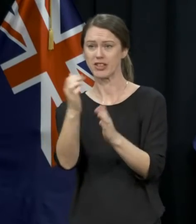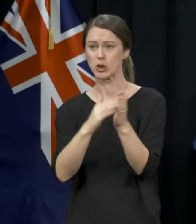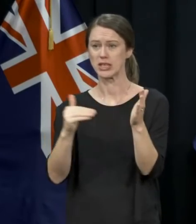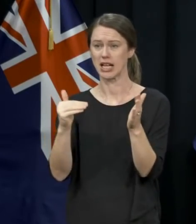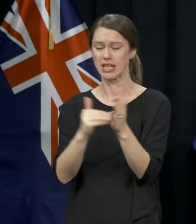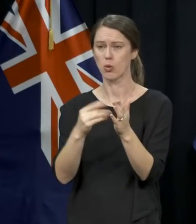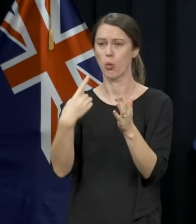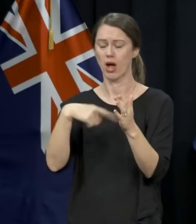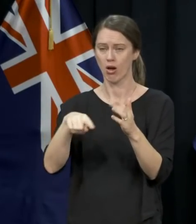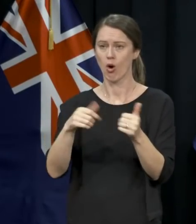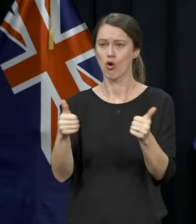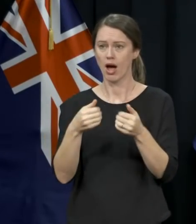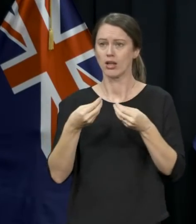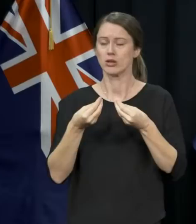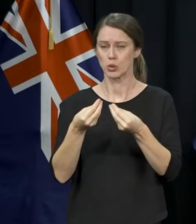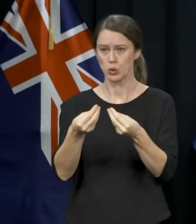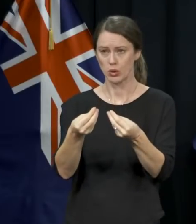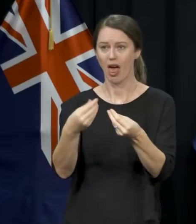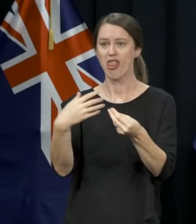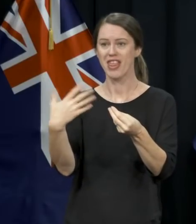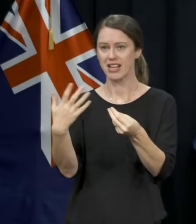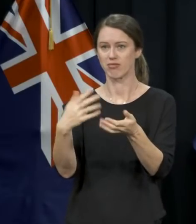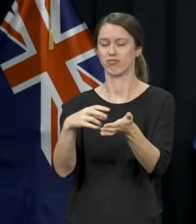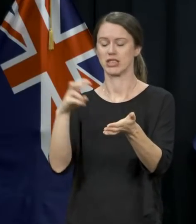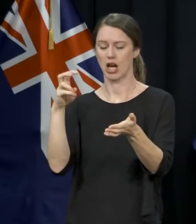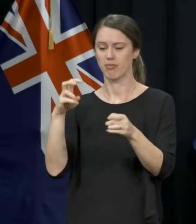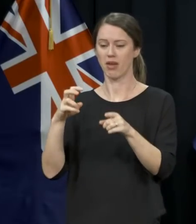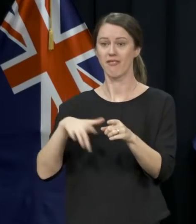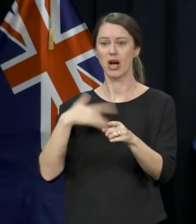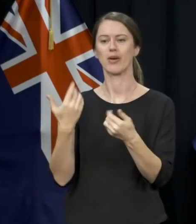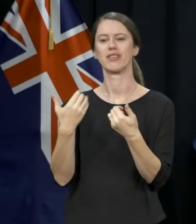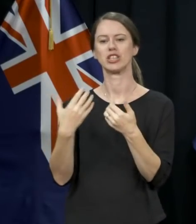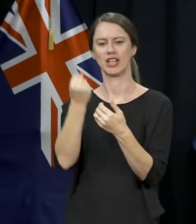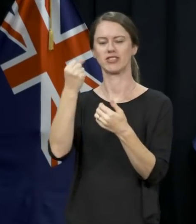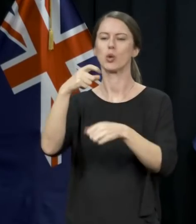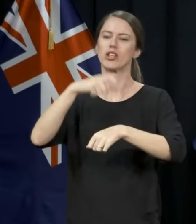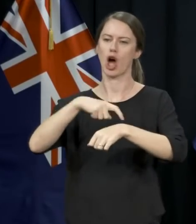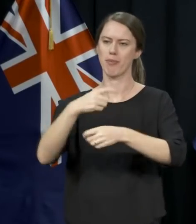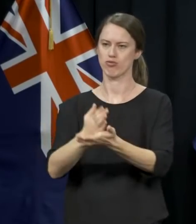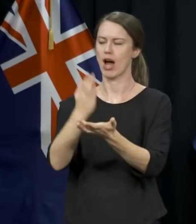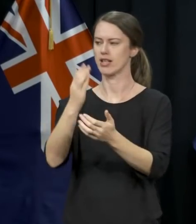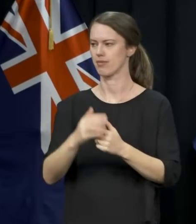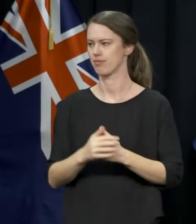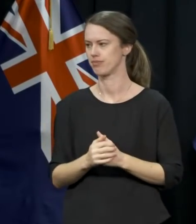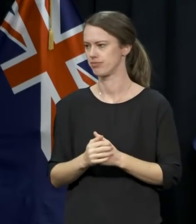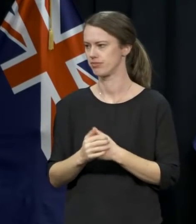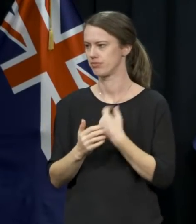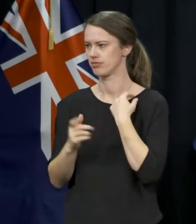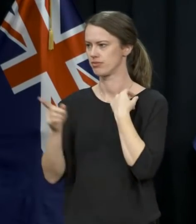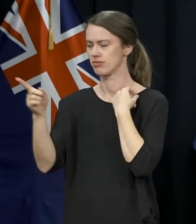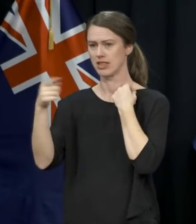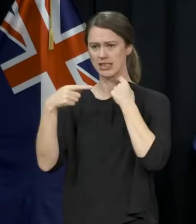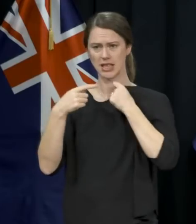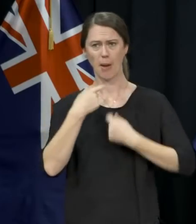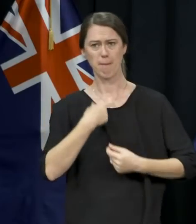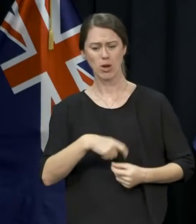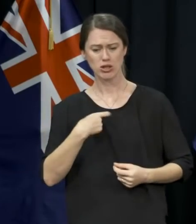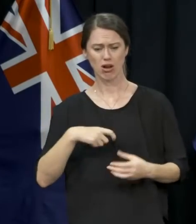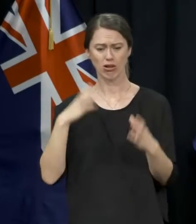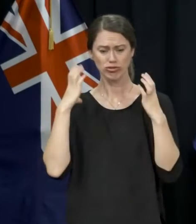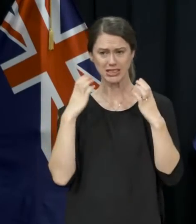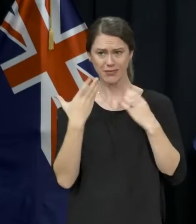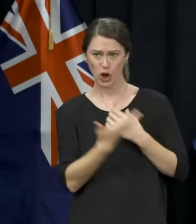where we were on a stable footing. I feel that we've got to that point, and so the time is right. What sort of personal toll has this taken on